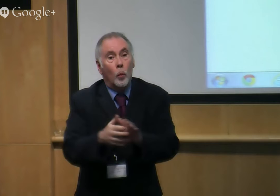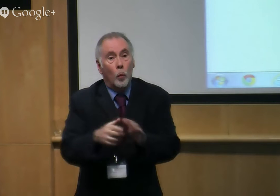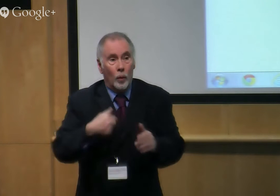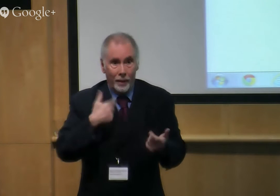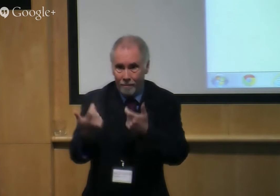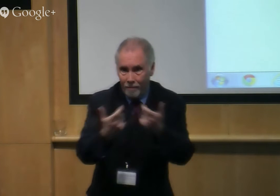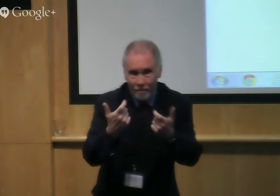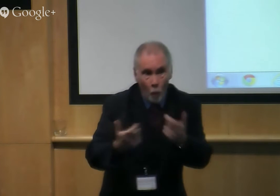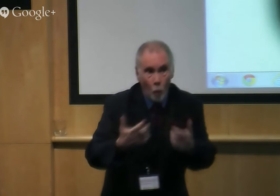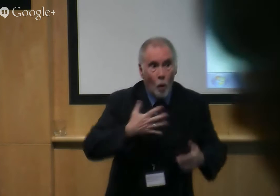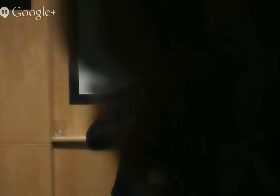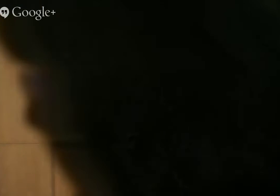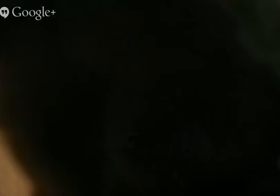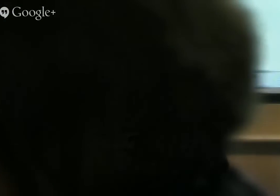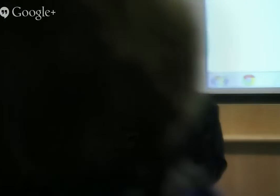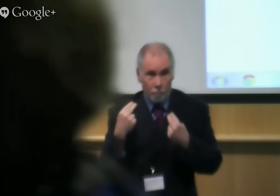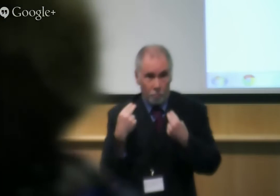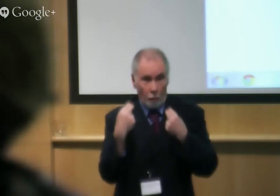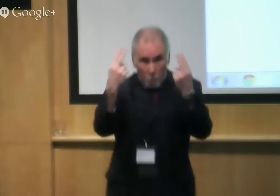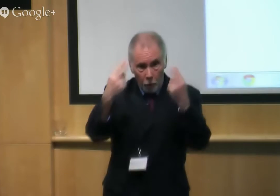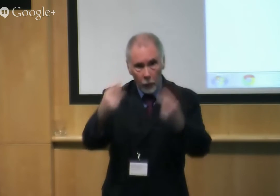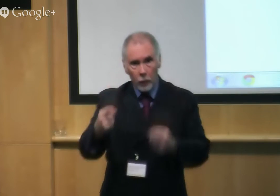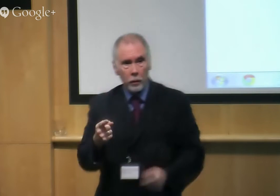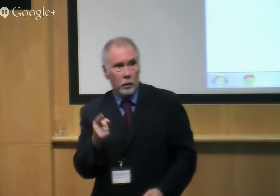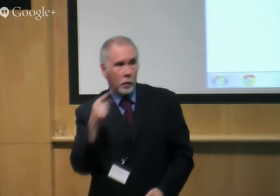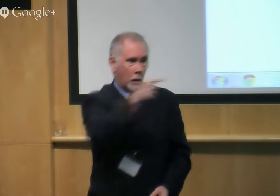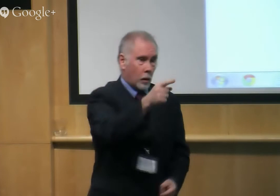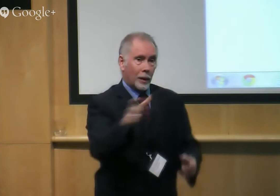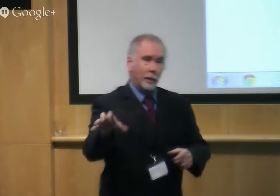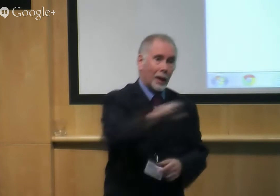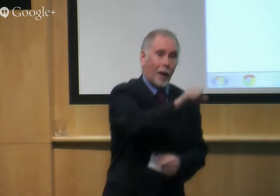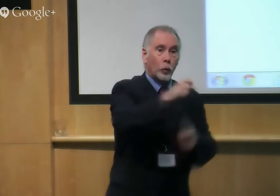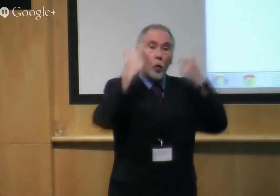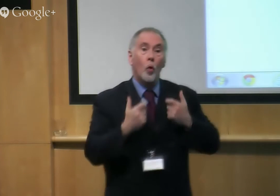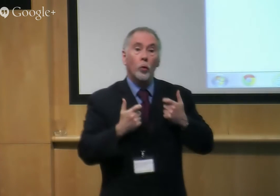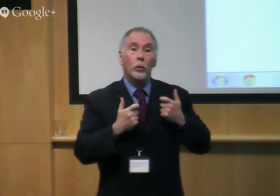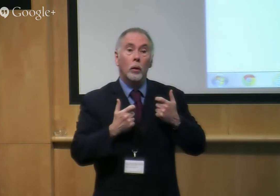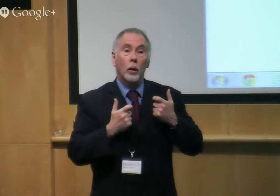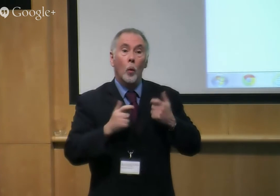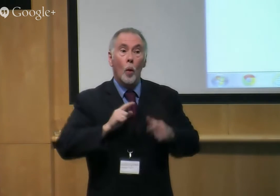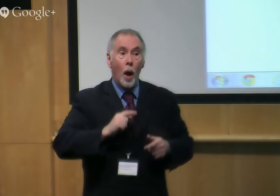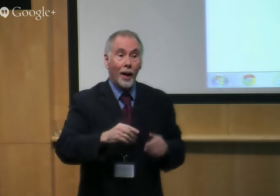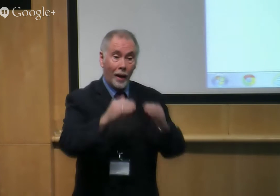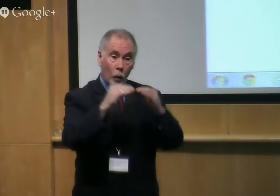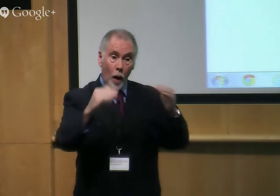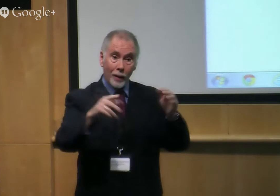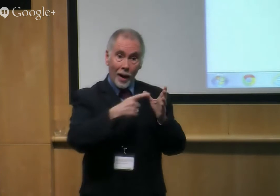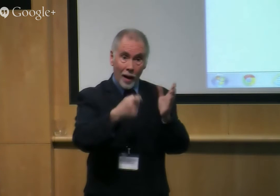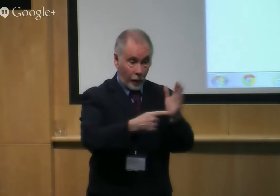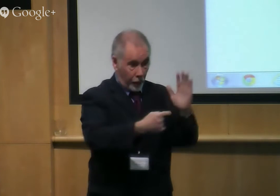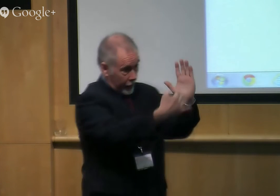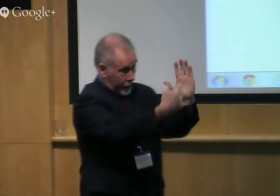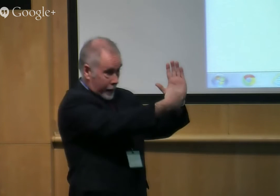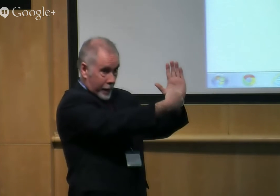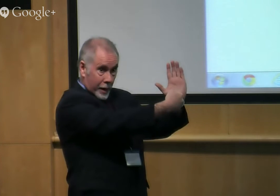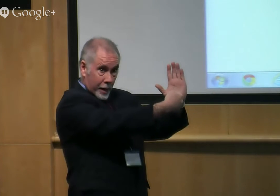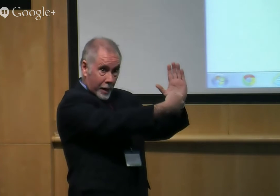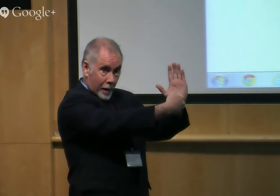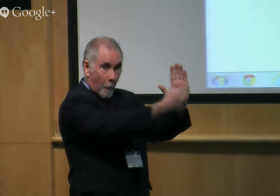able to say so, then we'll get somewhere. It's like this campaign that we have with the Our Health in Your Hands campaign. Now, what we are